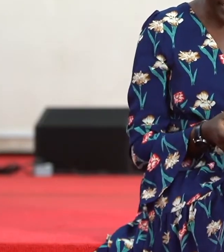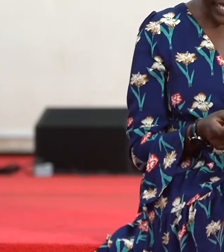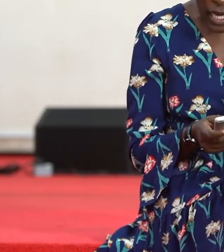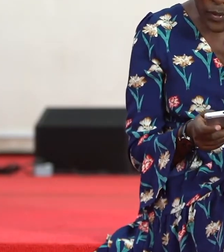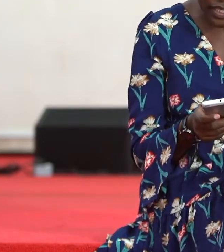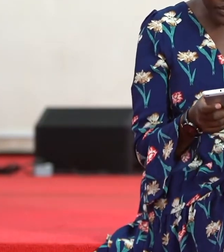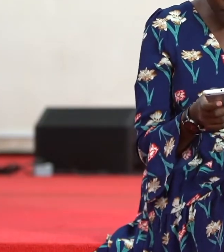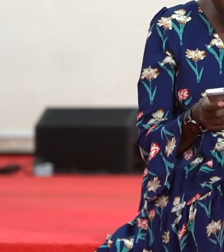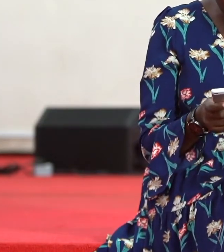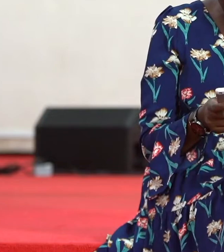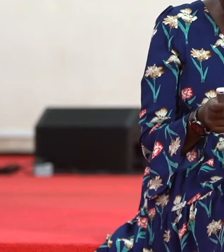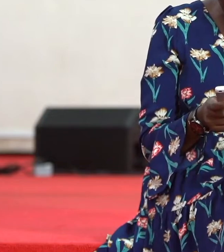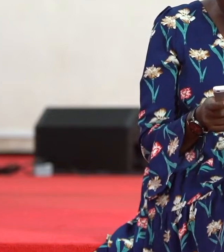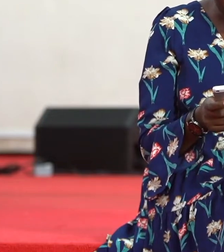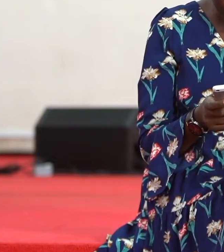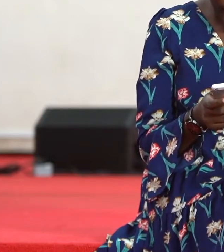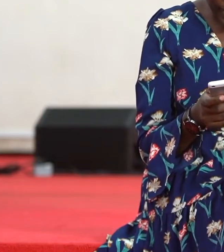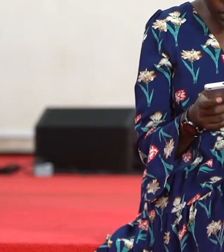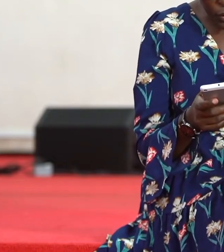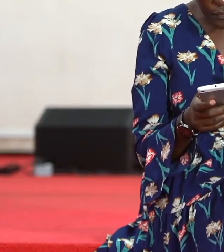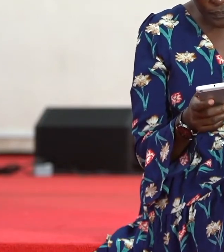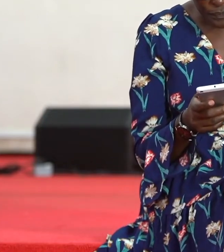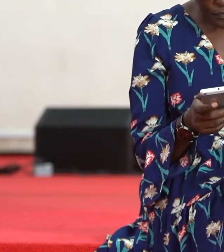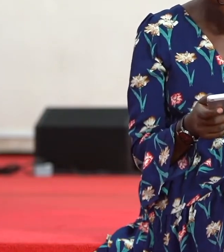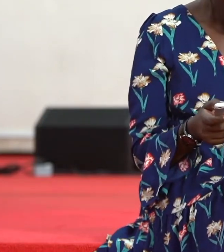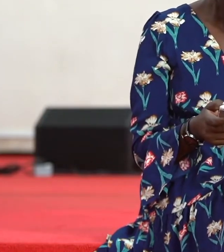us and how we can be able to use it. And so,